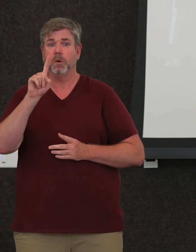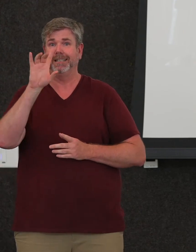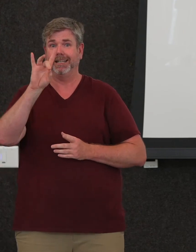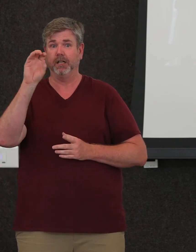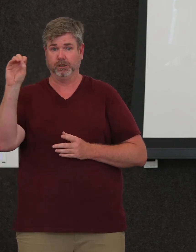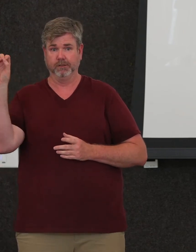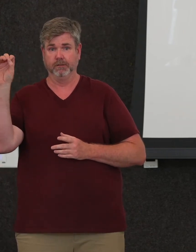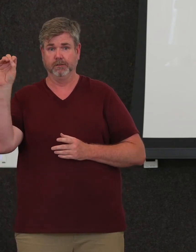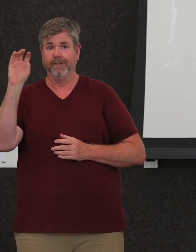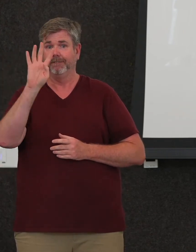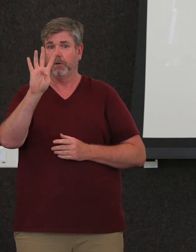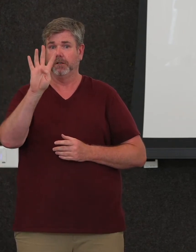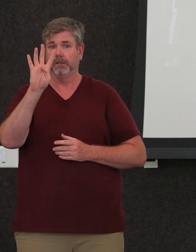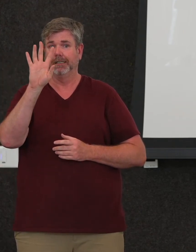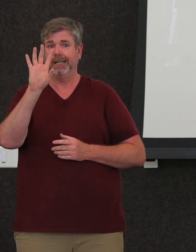Great.